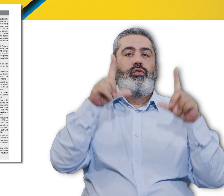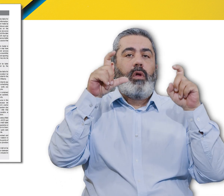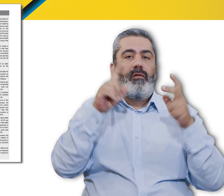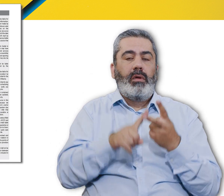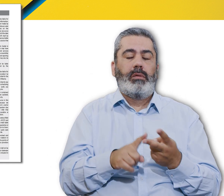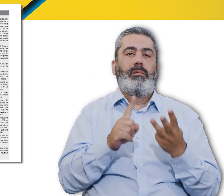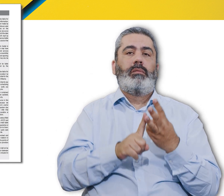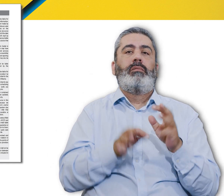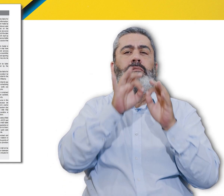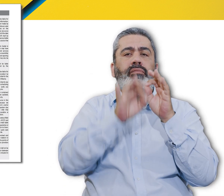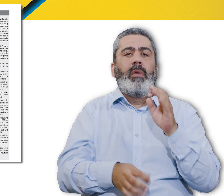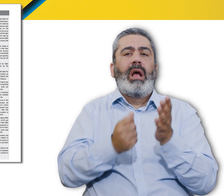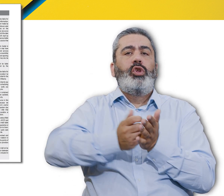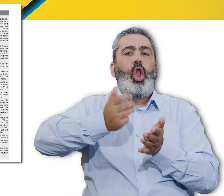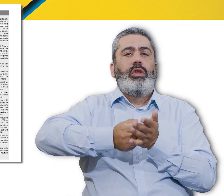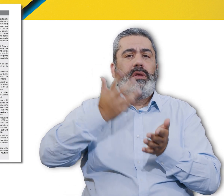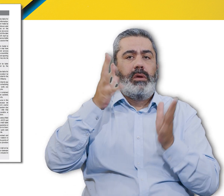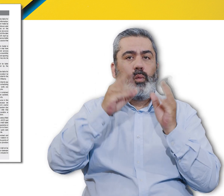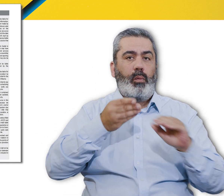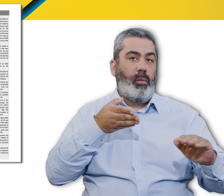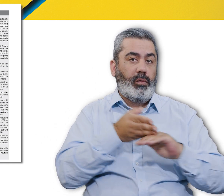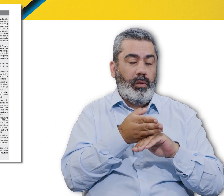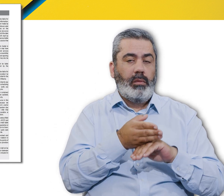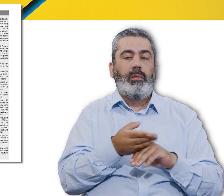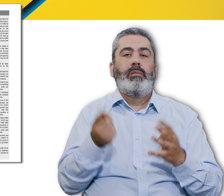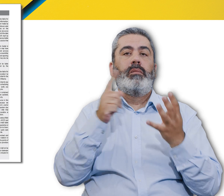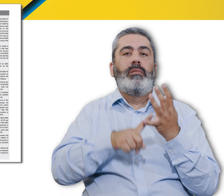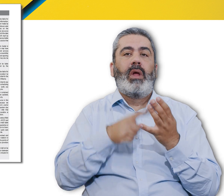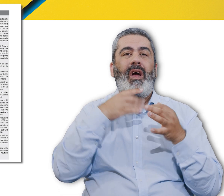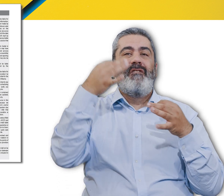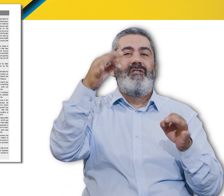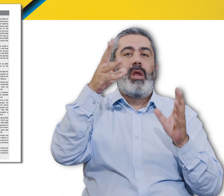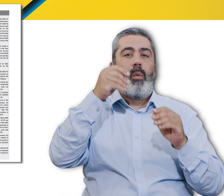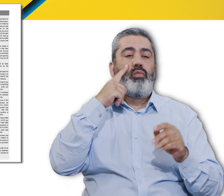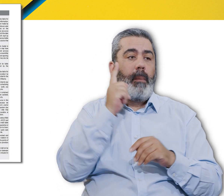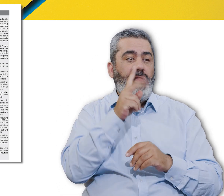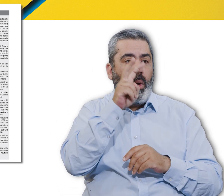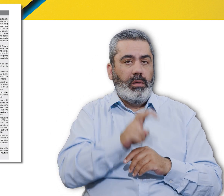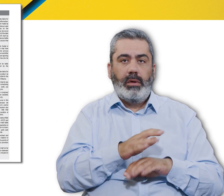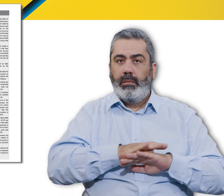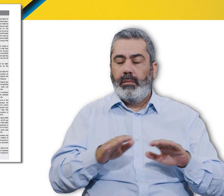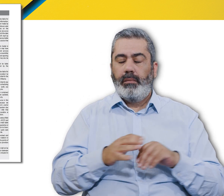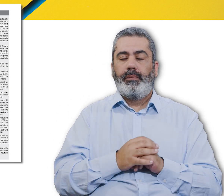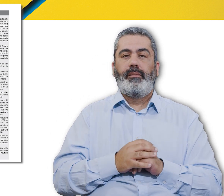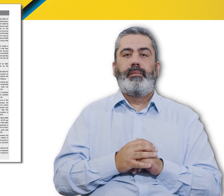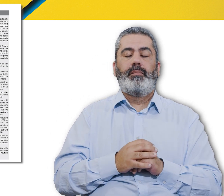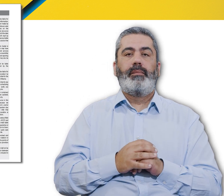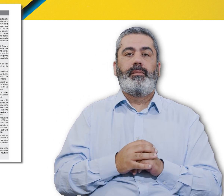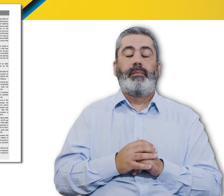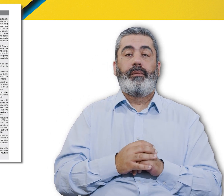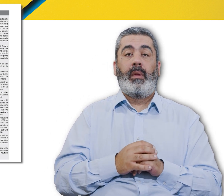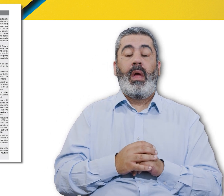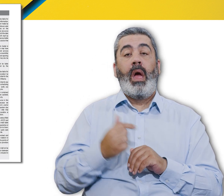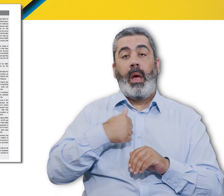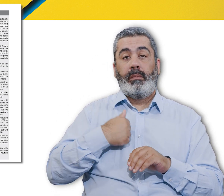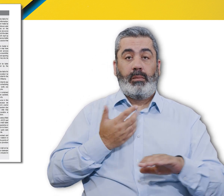connected to Wi-Fi or mobile internet data are enabled, it will automatically open a page at Portal for All project, with